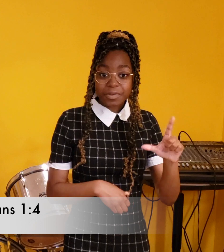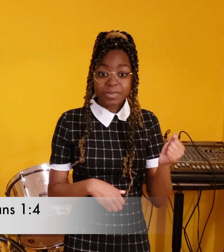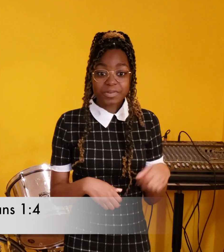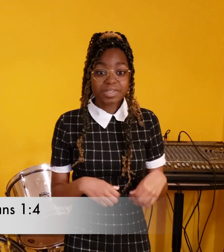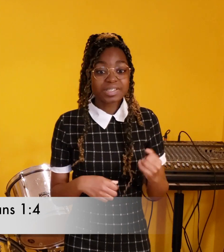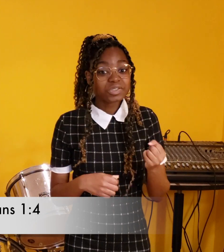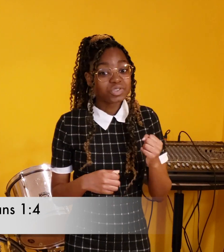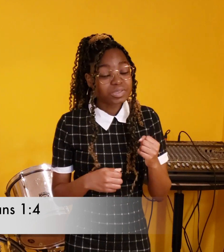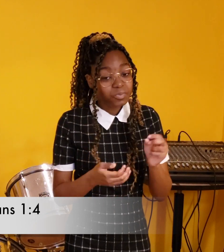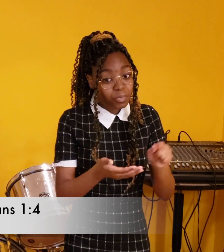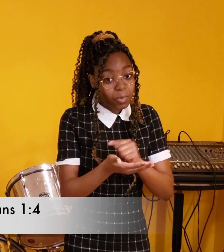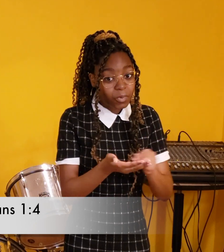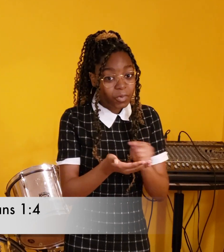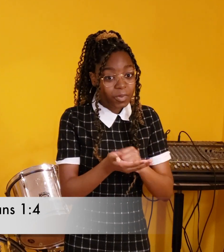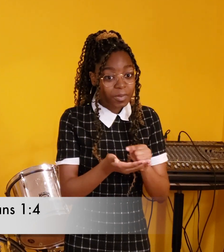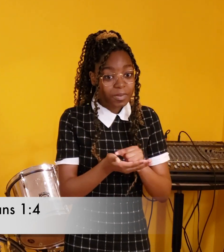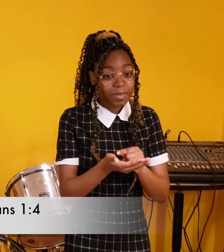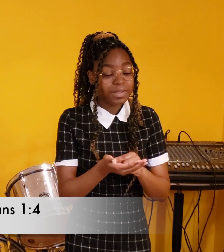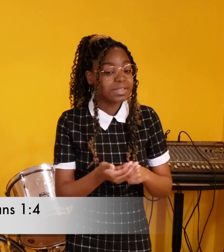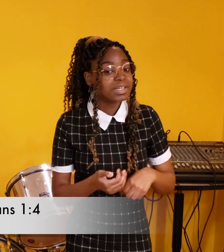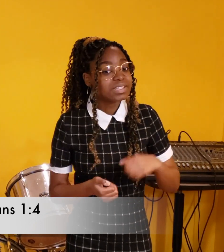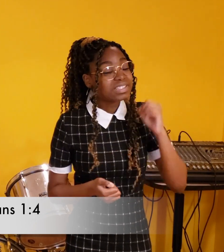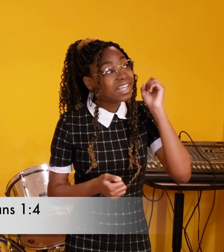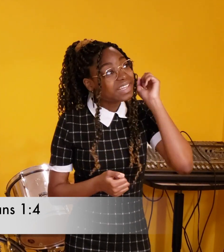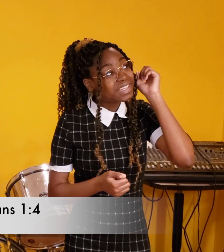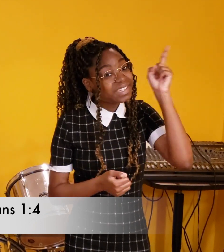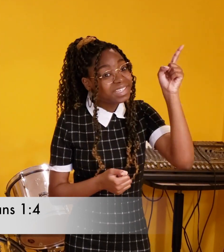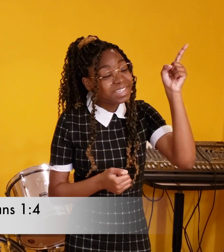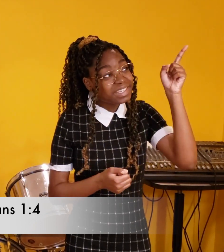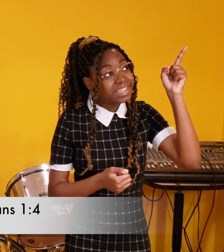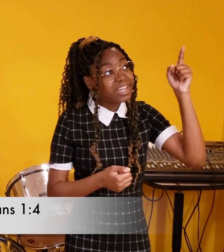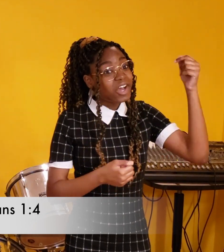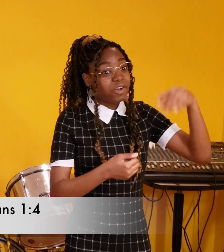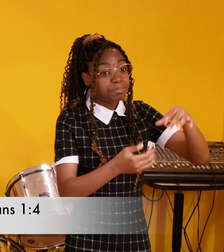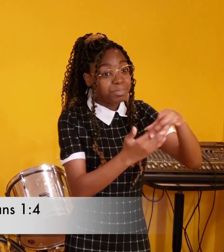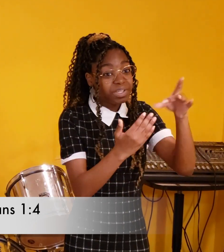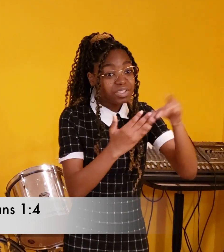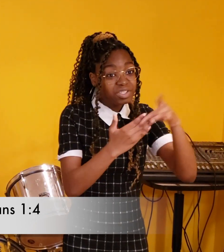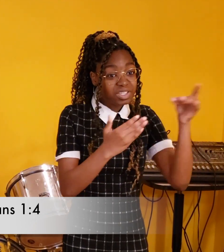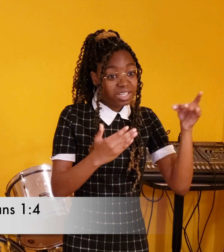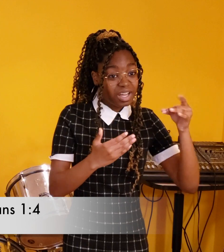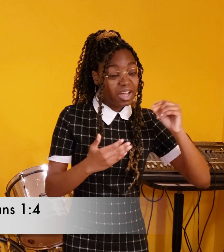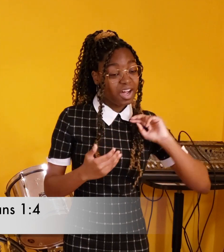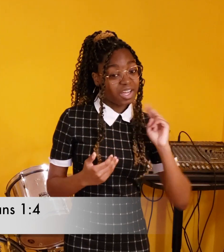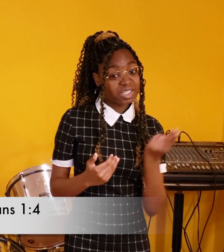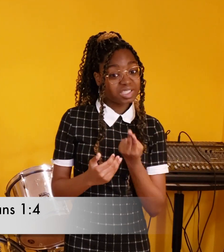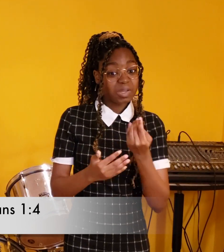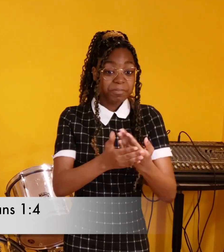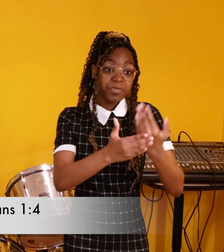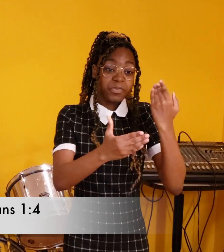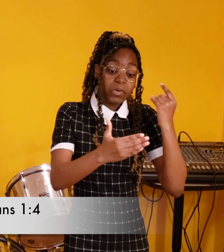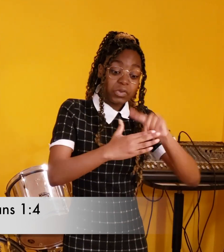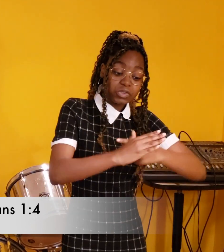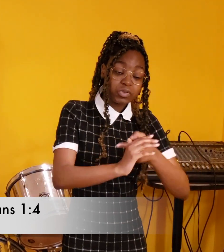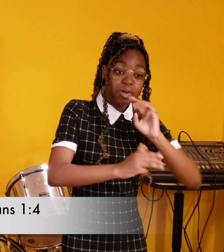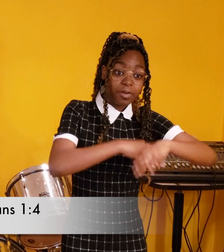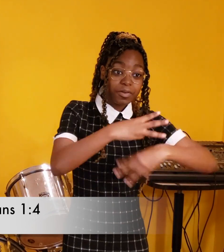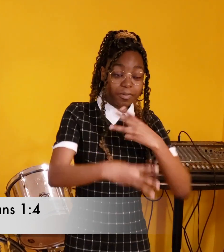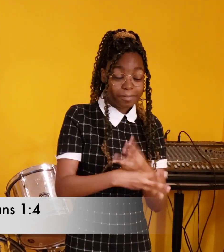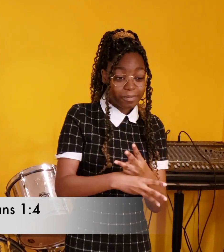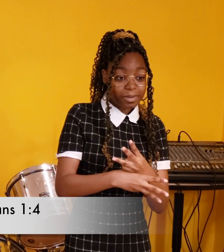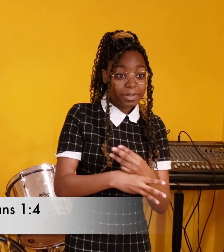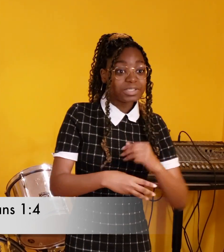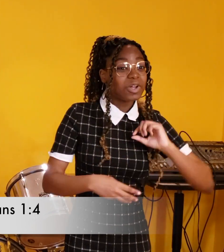he has chosen us in him before the foundation of the world, that what? That we should be